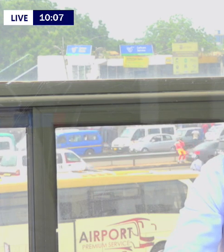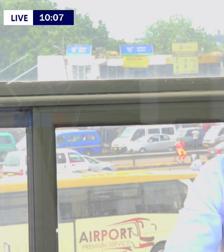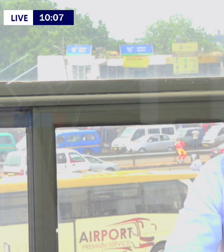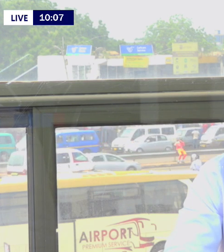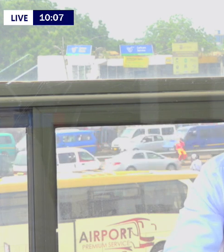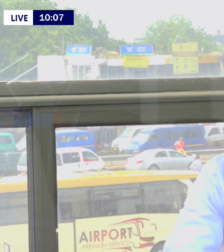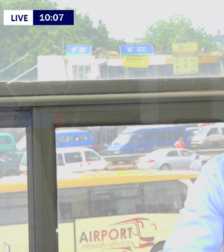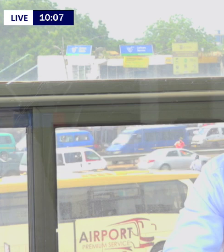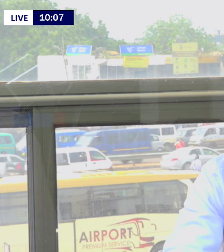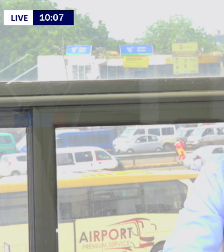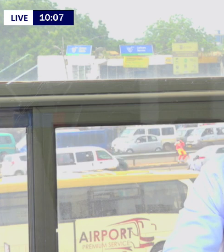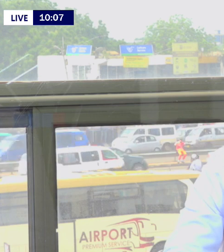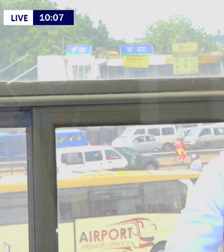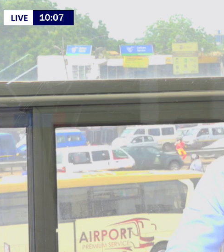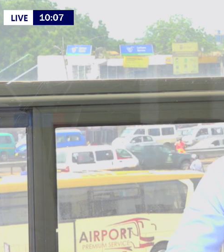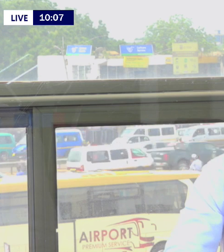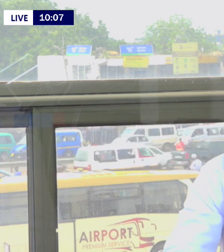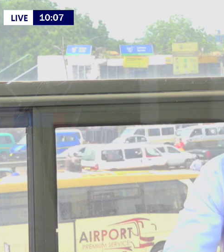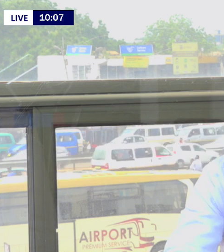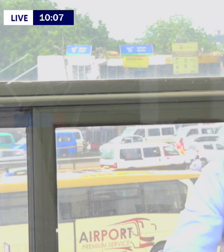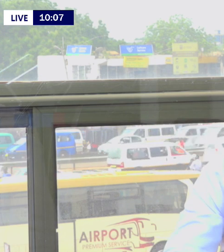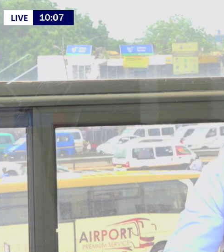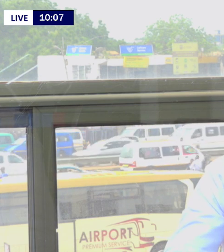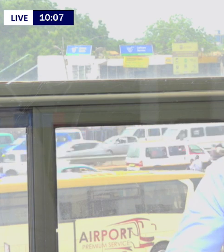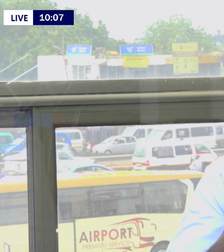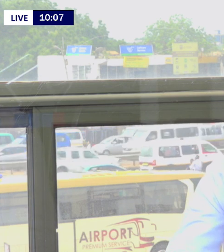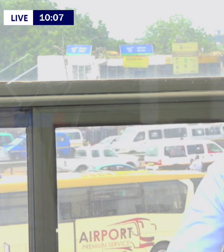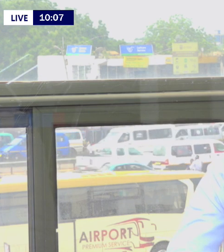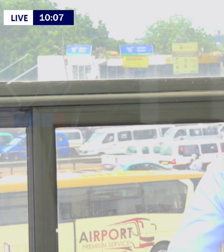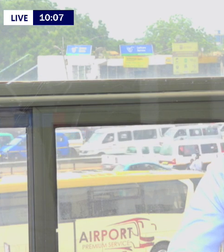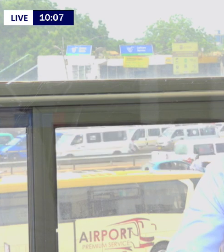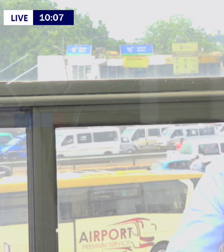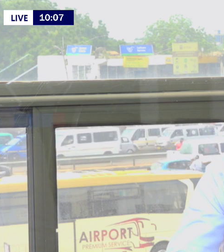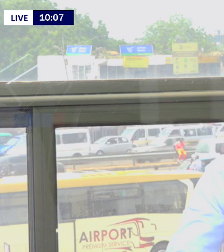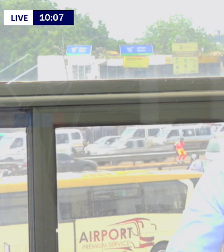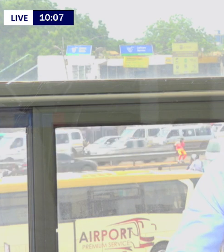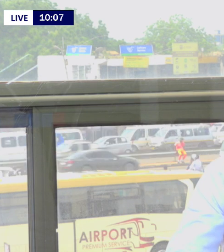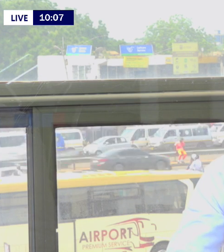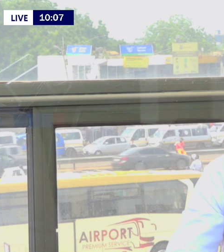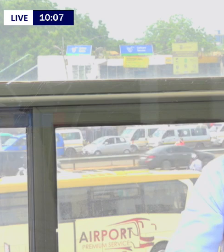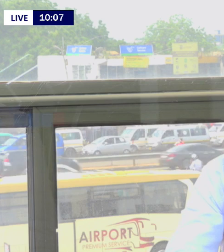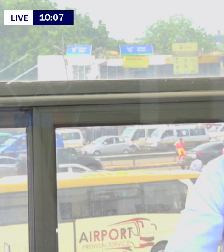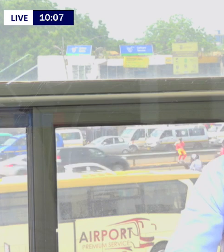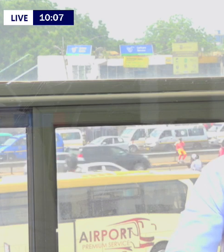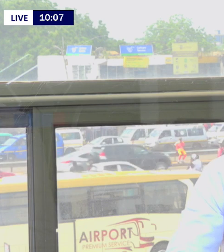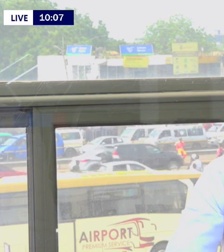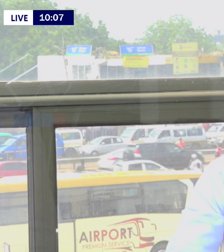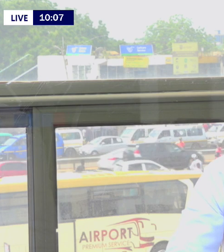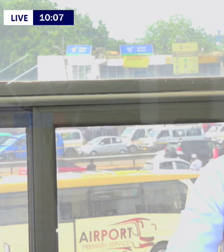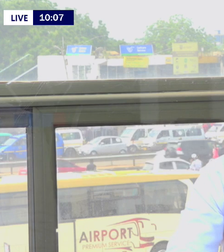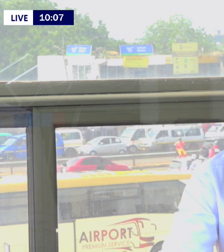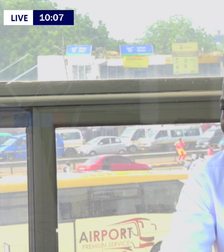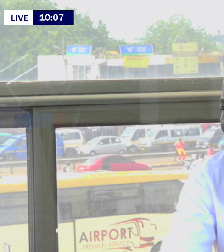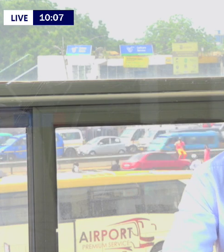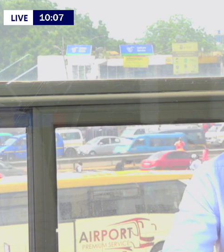we no e no nche say yare no ko nanso e say ye pe kwan a ye be fa so a ye betumi aboyan kasa ye mbra mbra yare